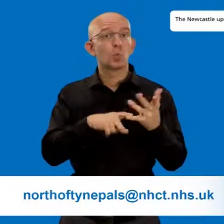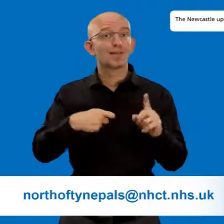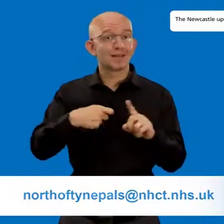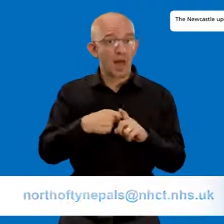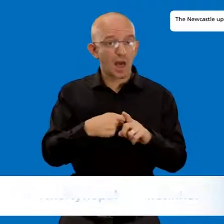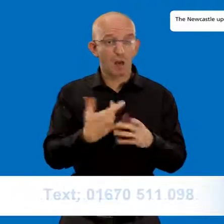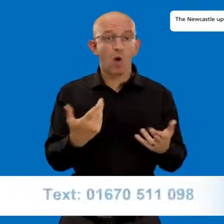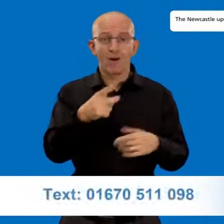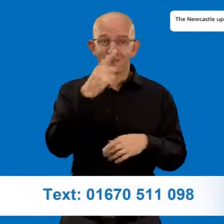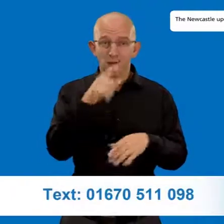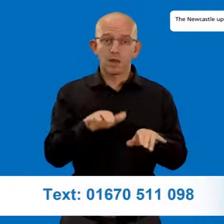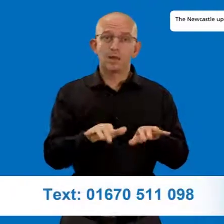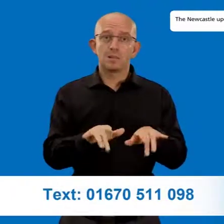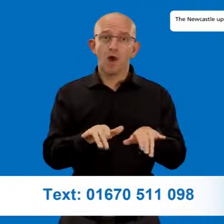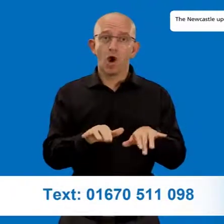northoftynePALS@nhct.nhs.uk or text